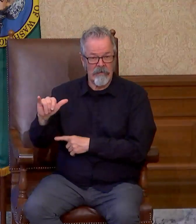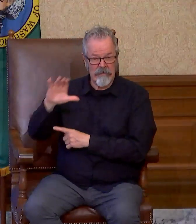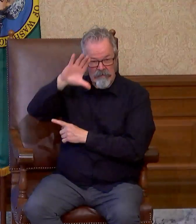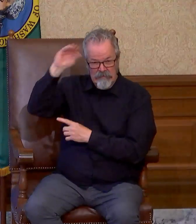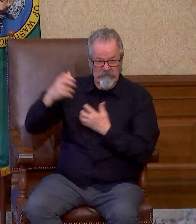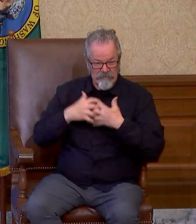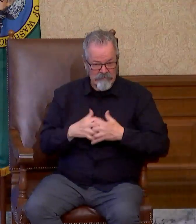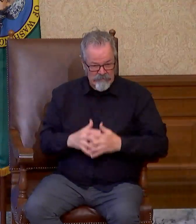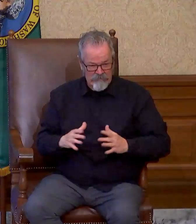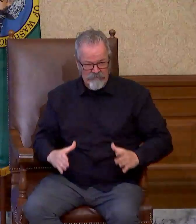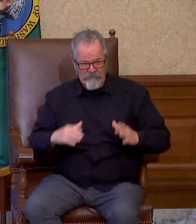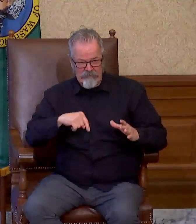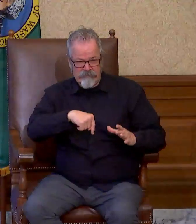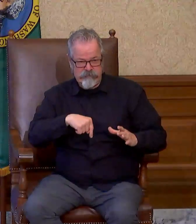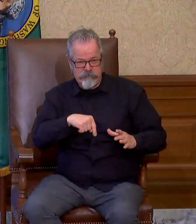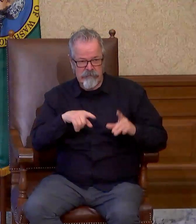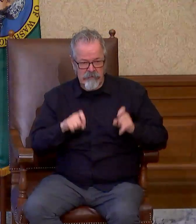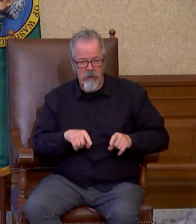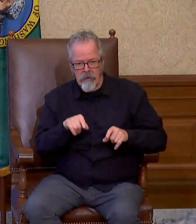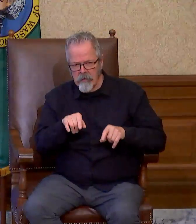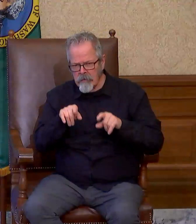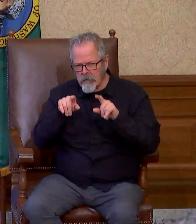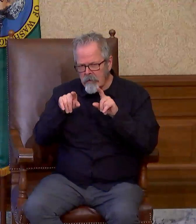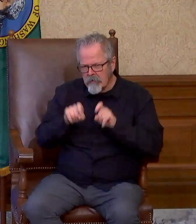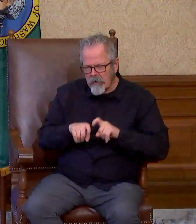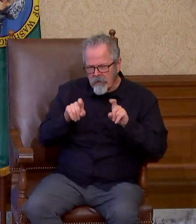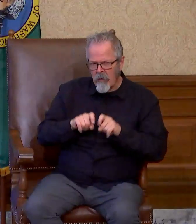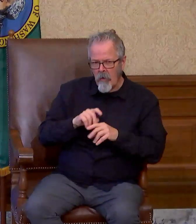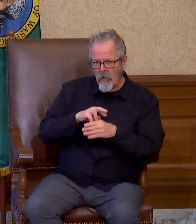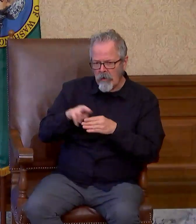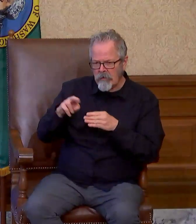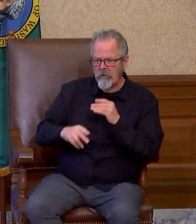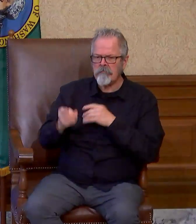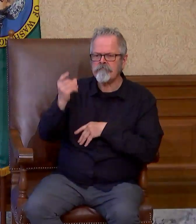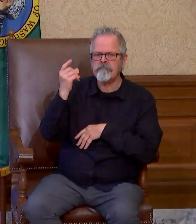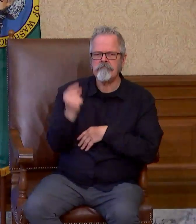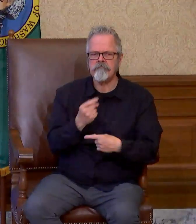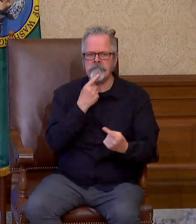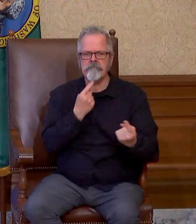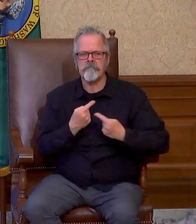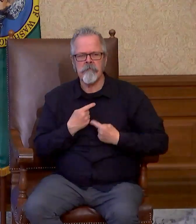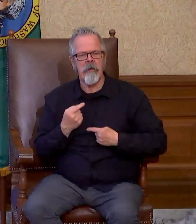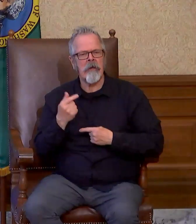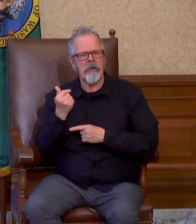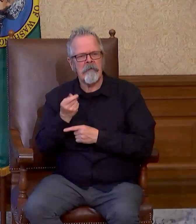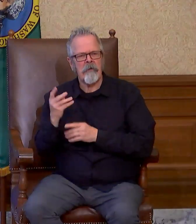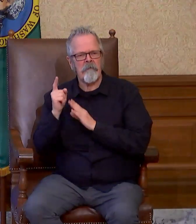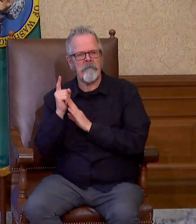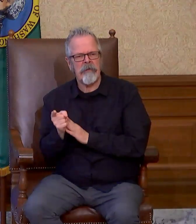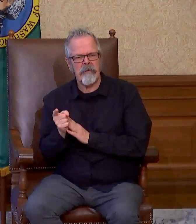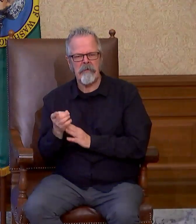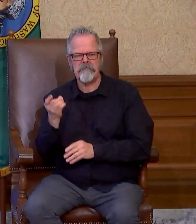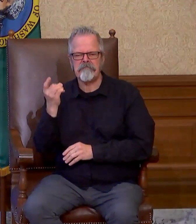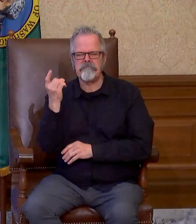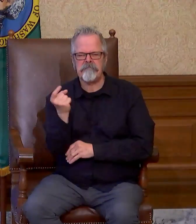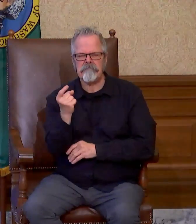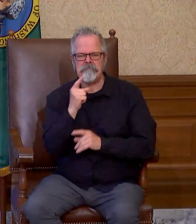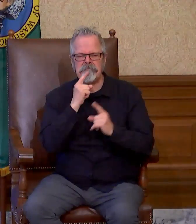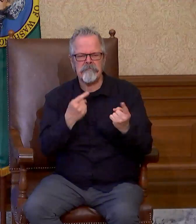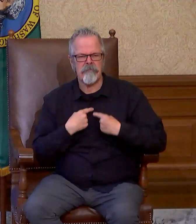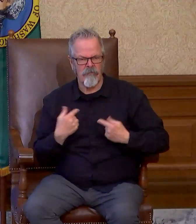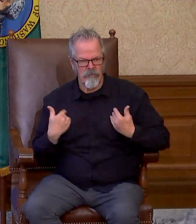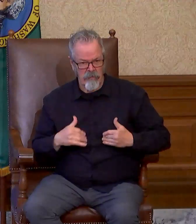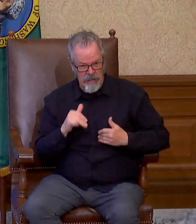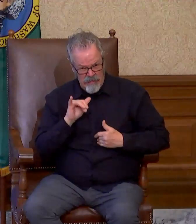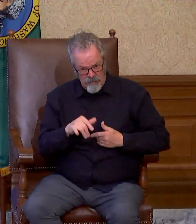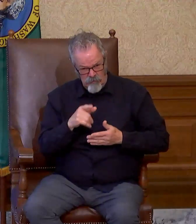the vehicle to achieve the widespread testing, the 20 to 30,000 you hope? Is that the vehicle? No. Kathy, Rocky, you